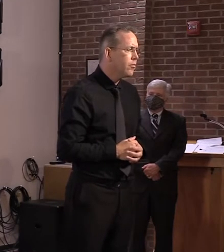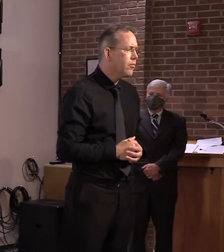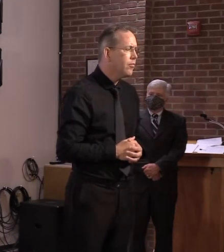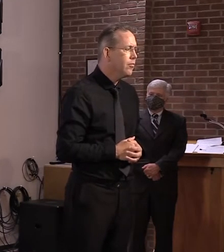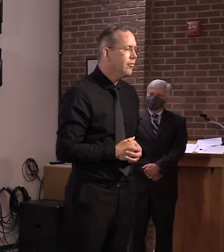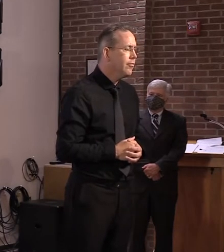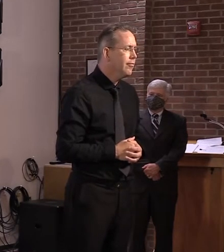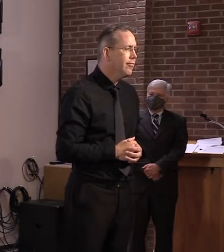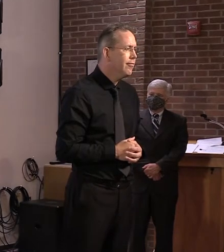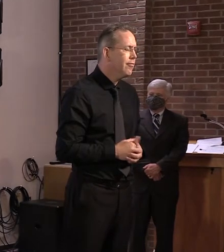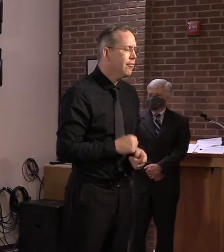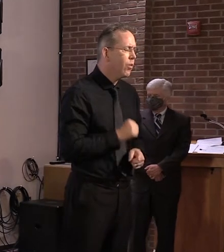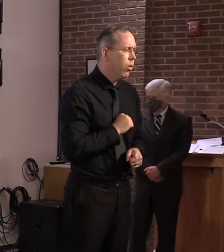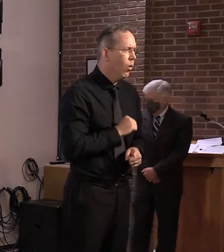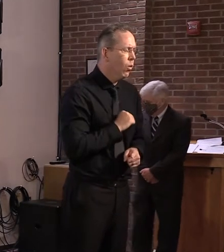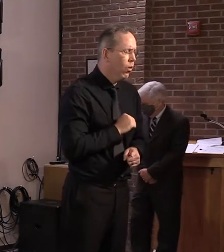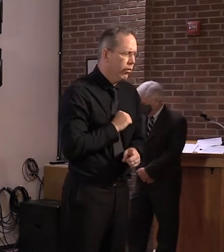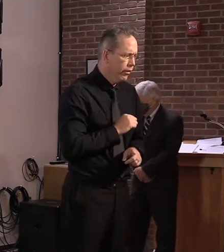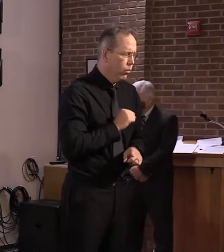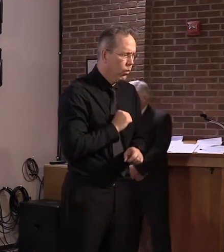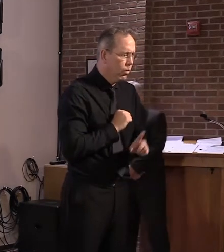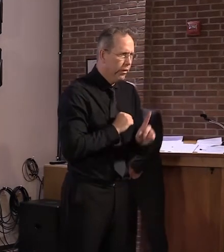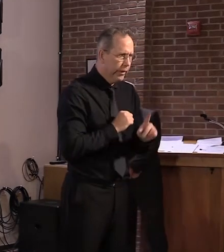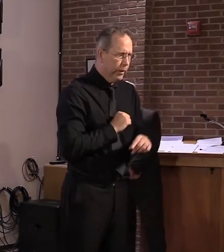Excuse me. You don't sound too good there, Mike.